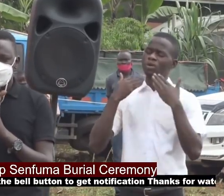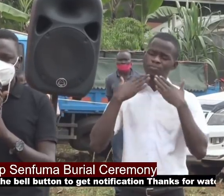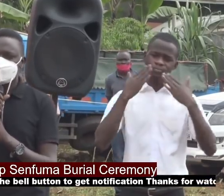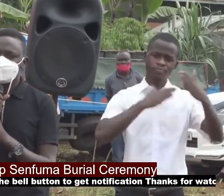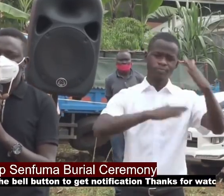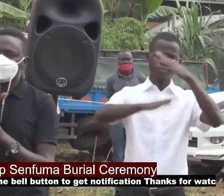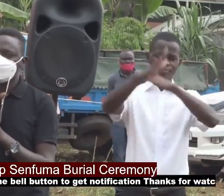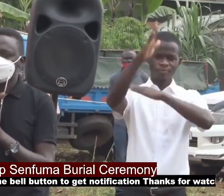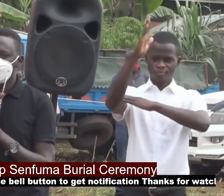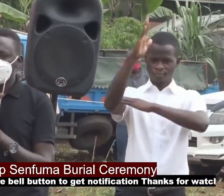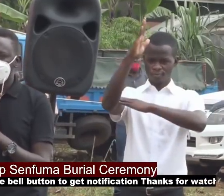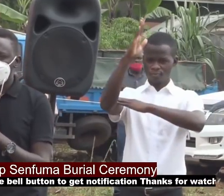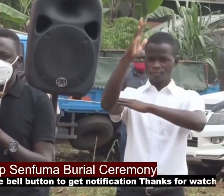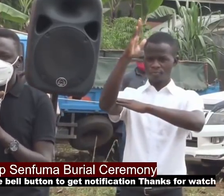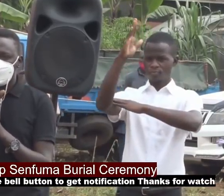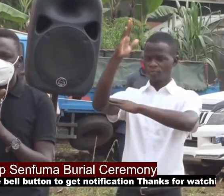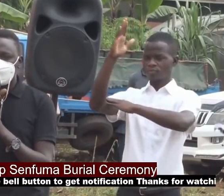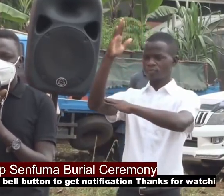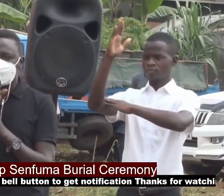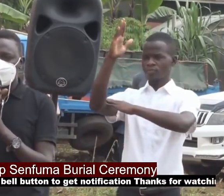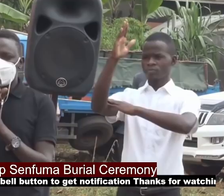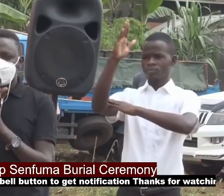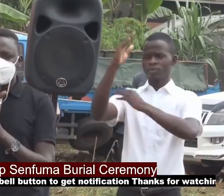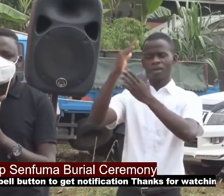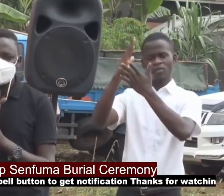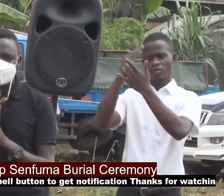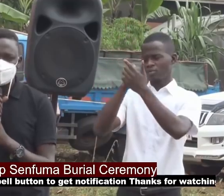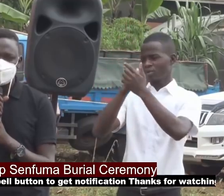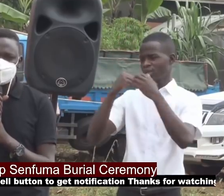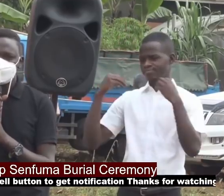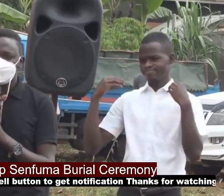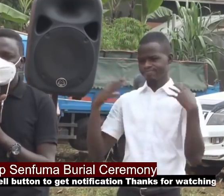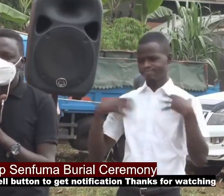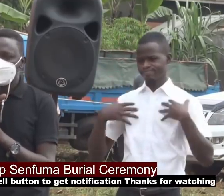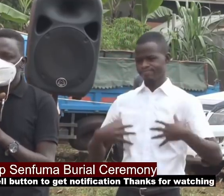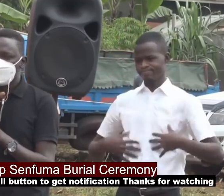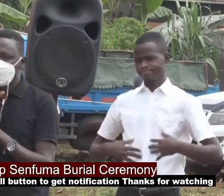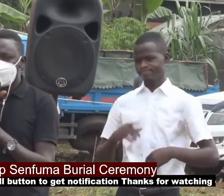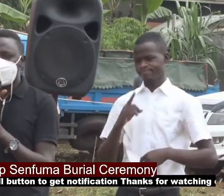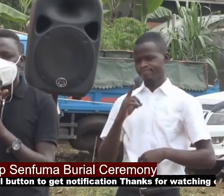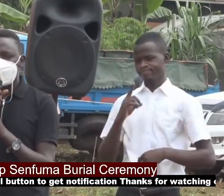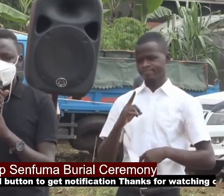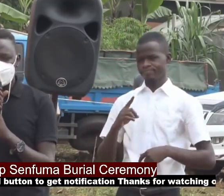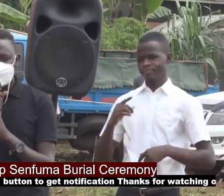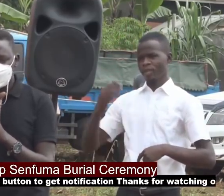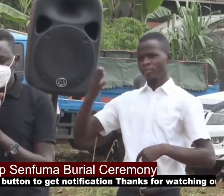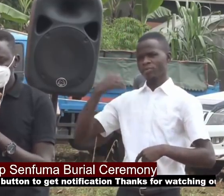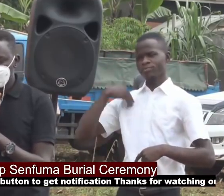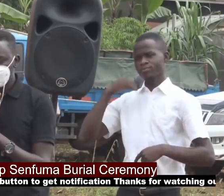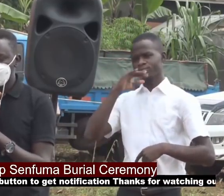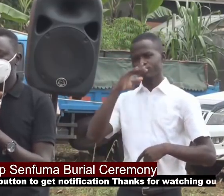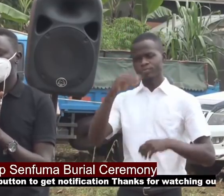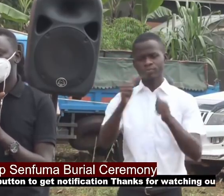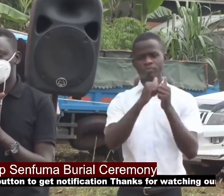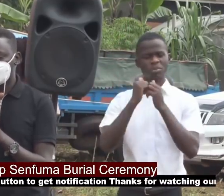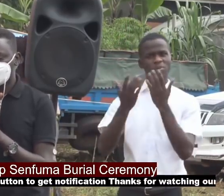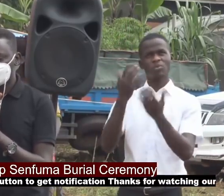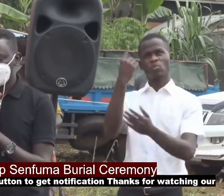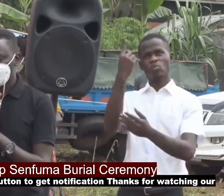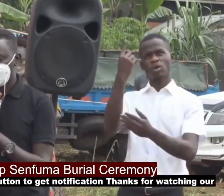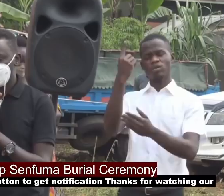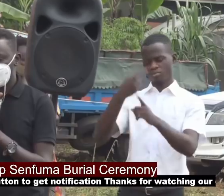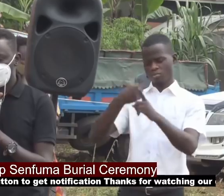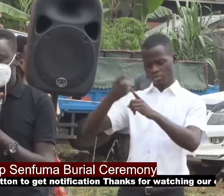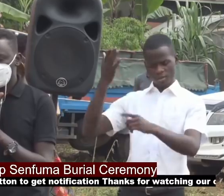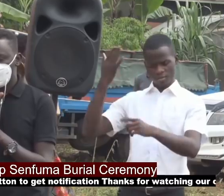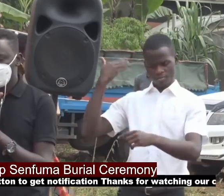want to thank God for his soldier. I spoke with